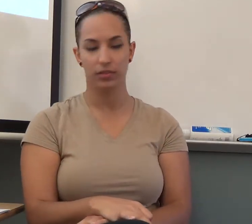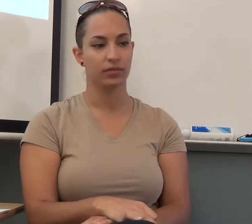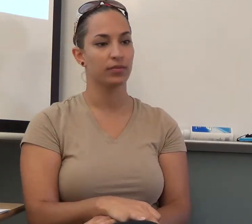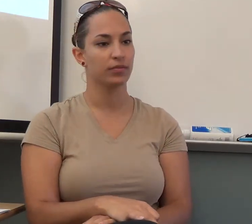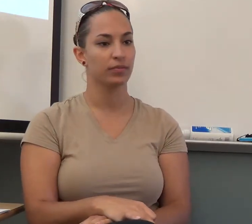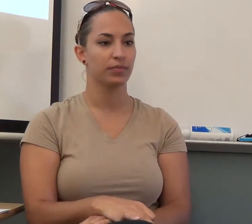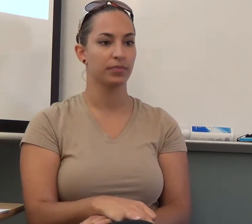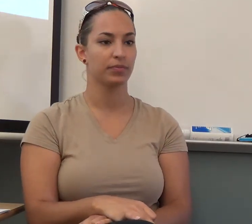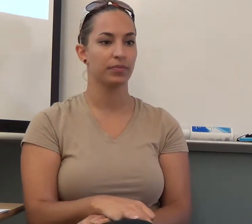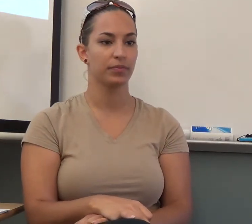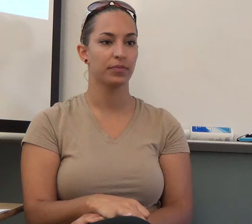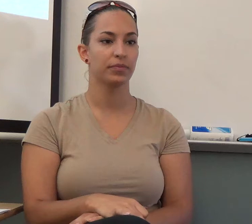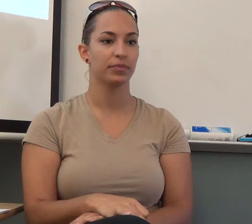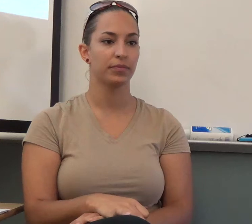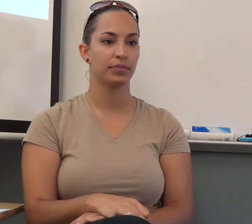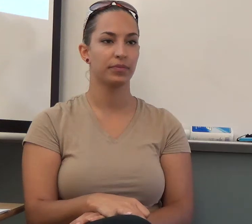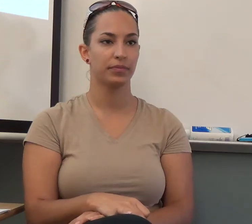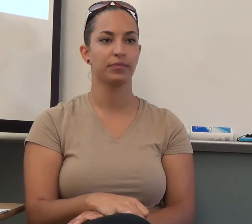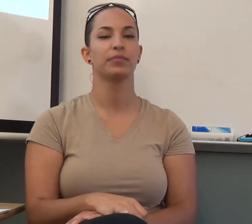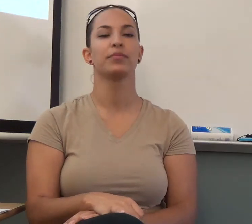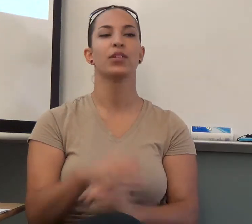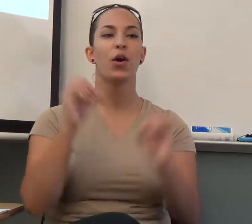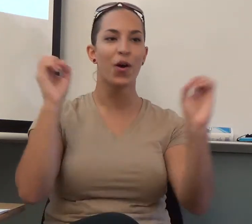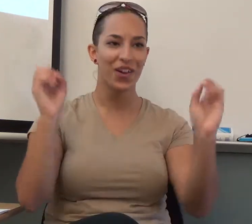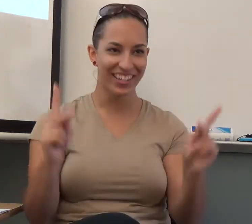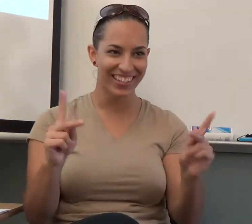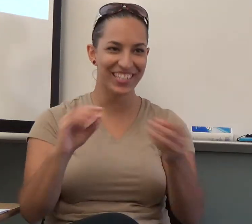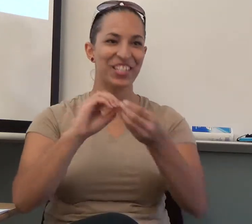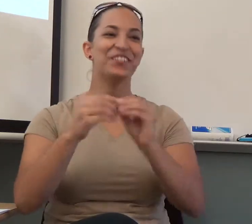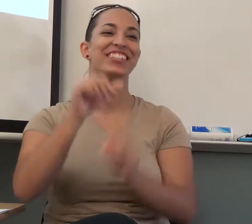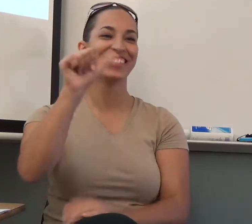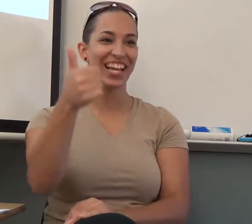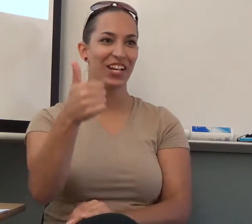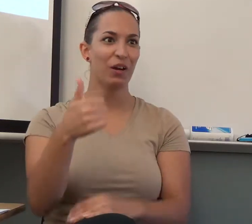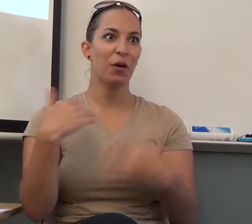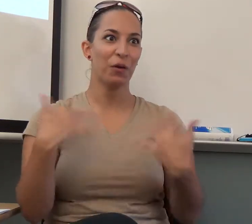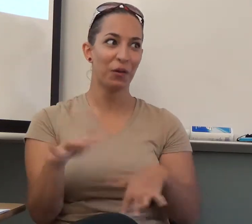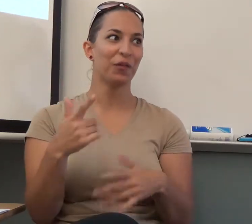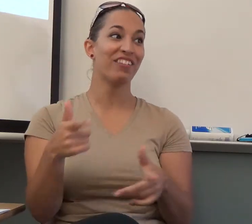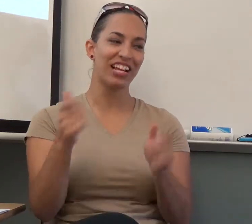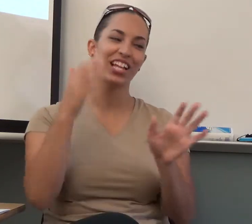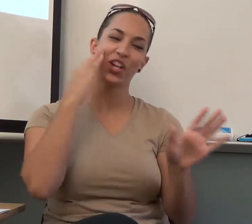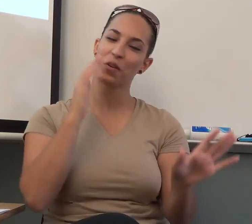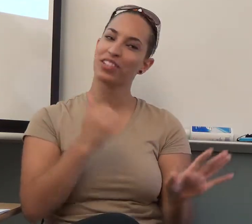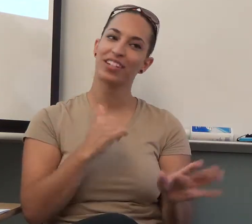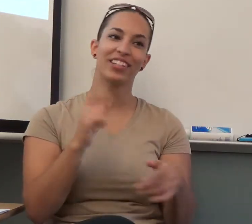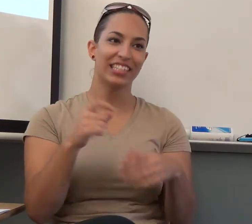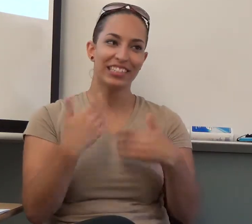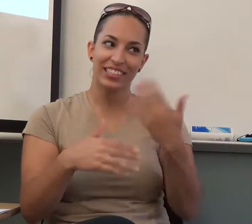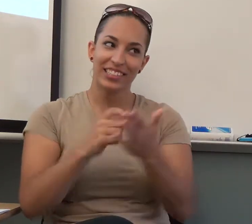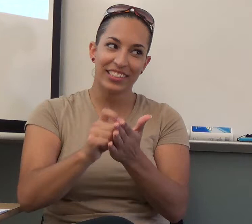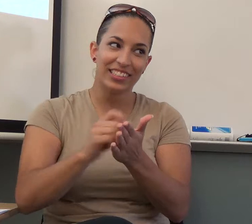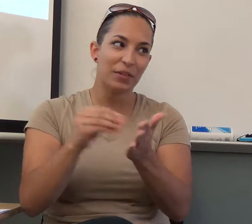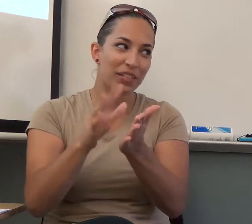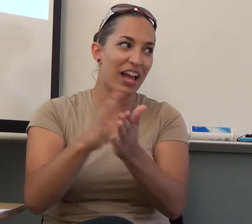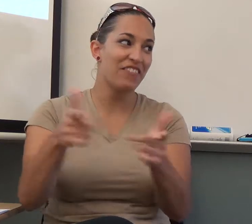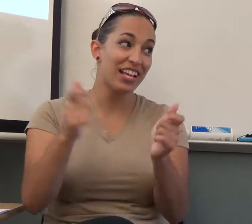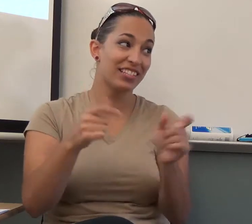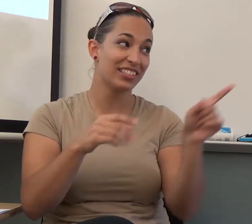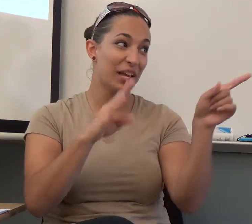All right, how about number 10? Whew, we're moving fast, I know. Got to write those words fast, Beatrice. Beatrice, since you got a little behind